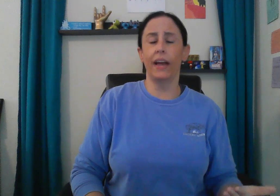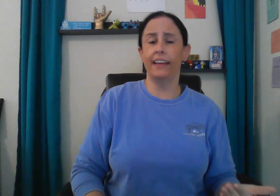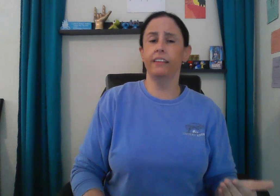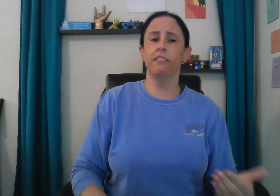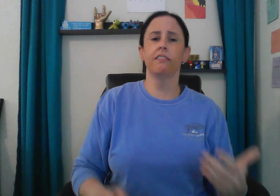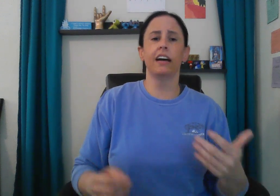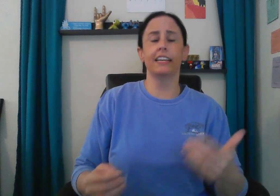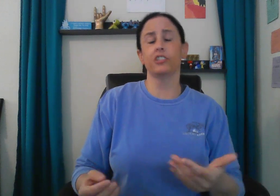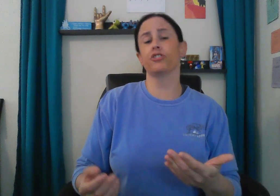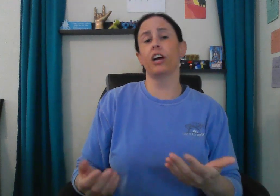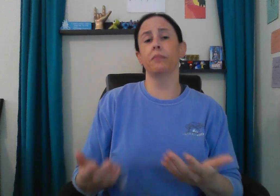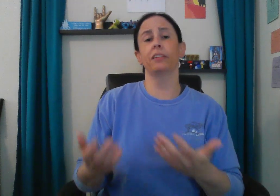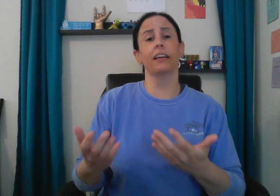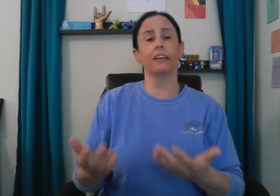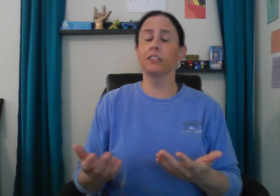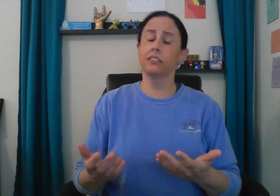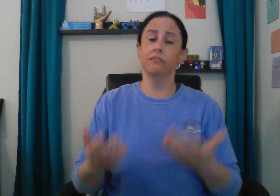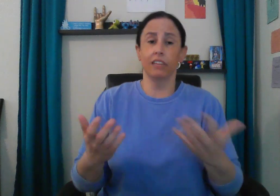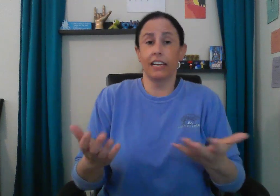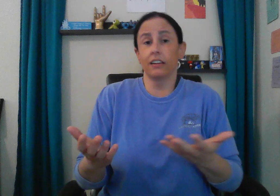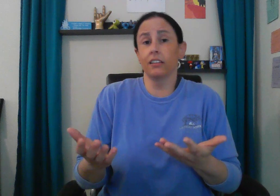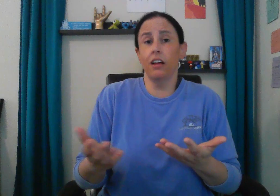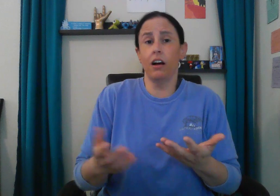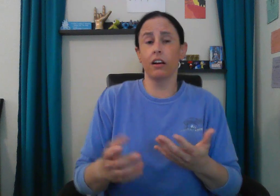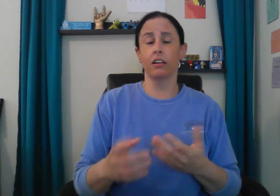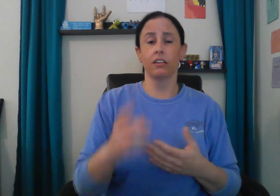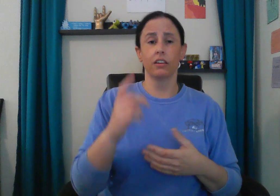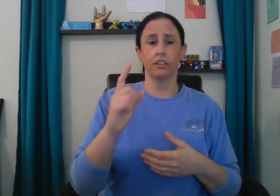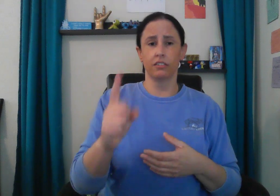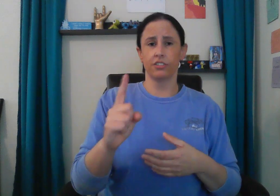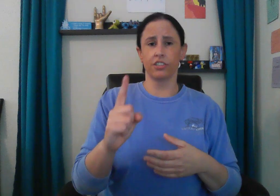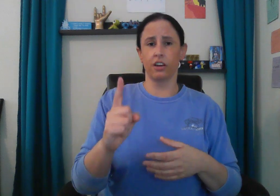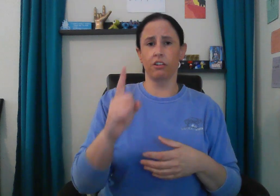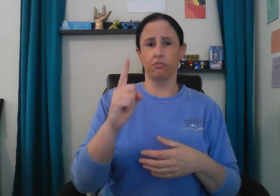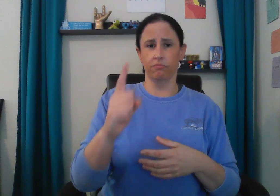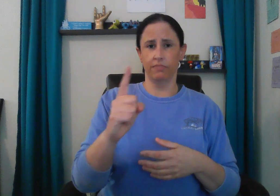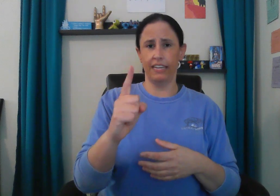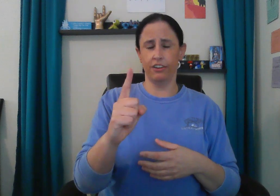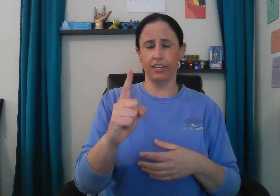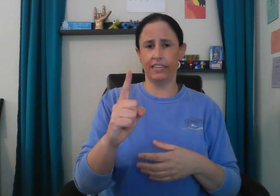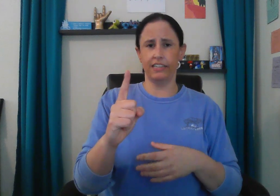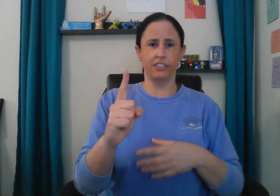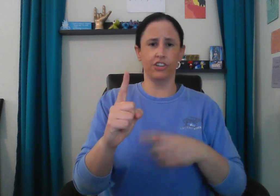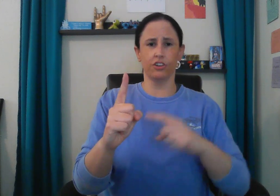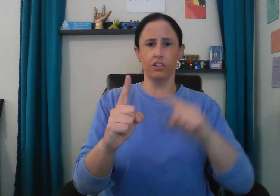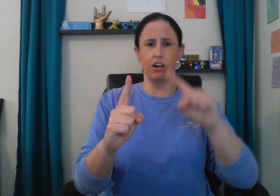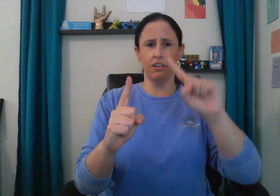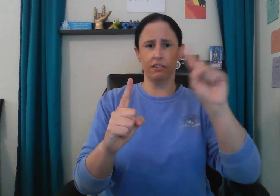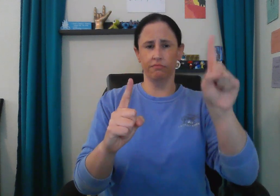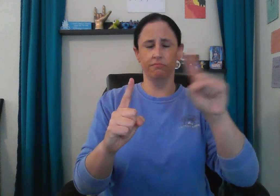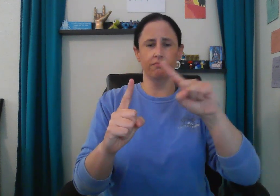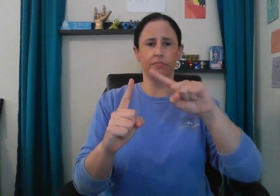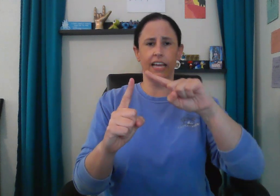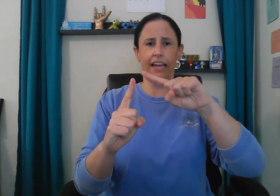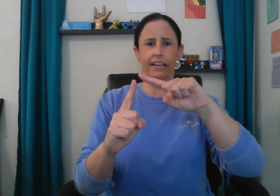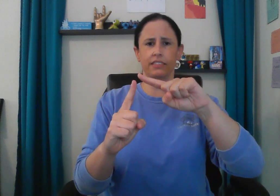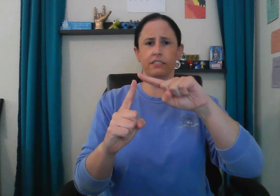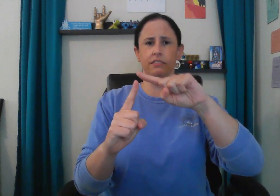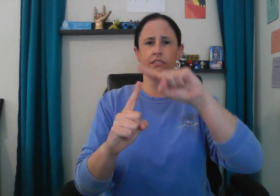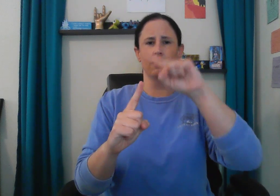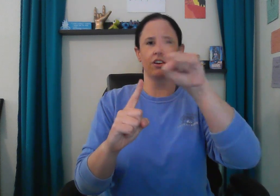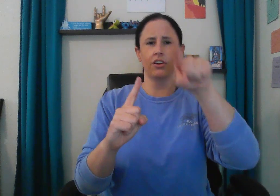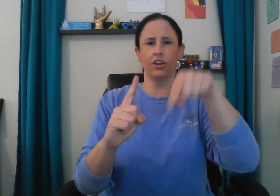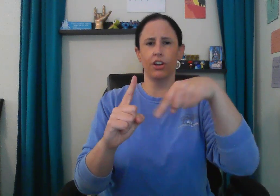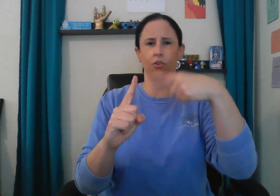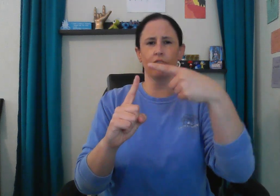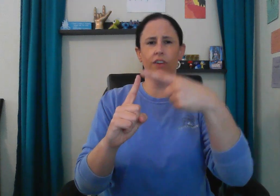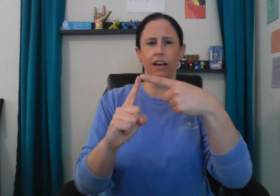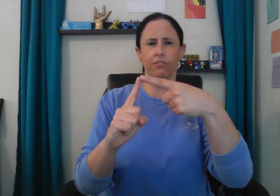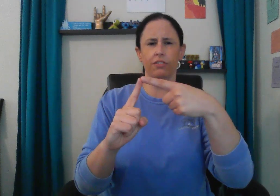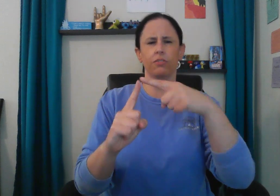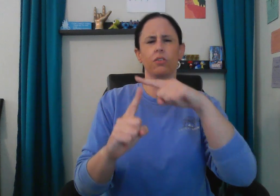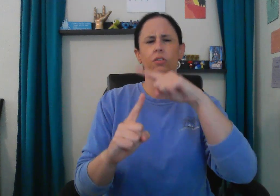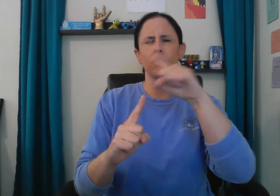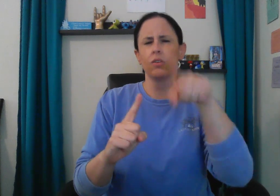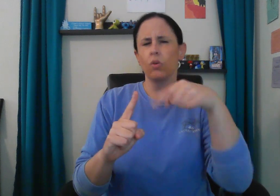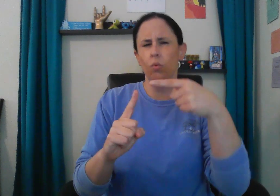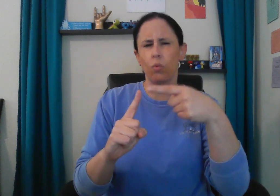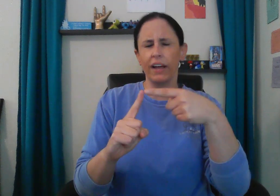When, I describe it like a clock. So here is your clock. The hands go around. When.